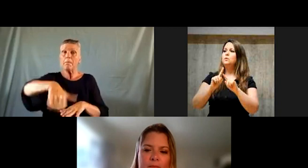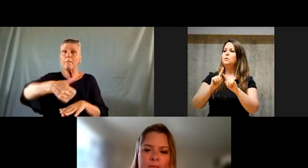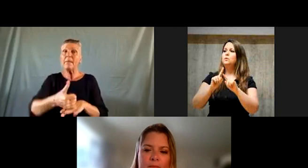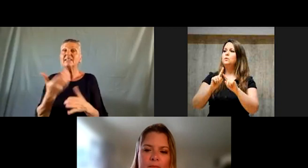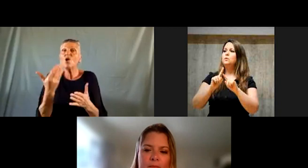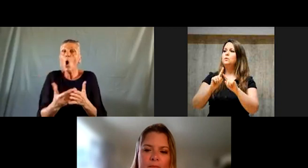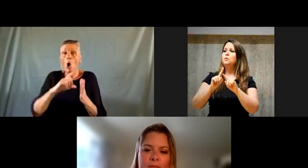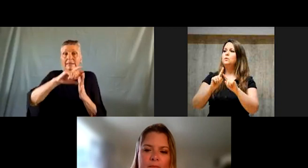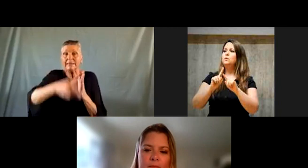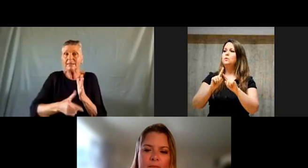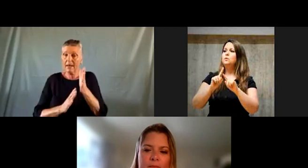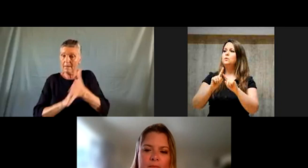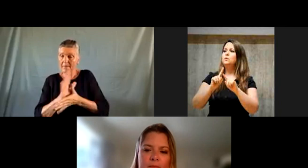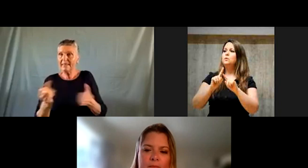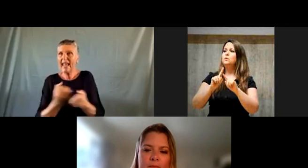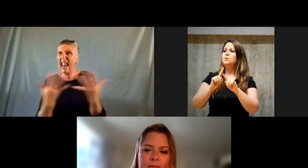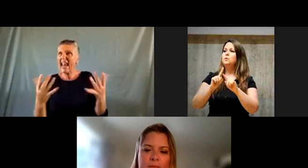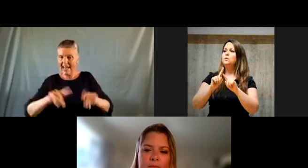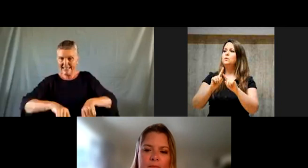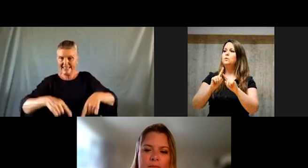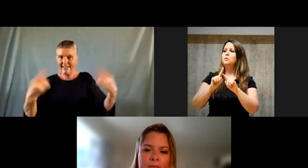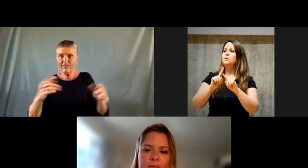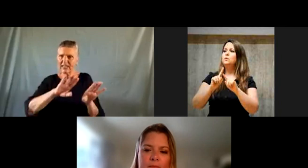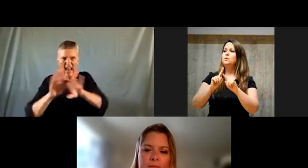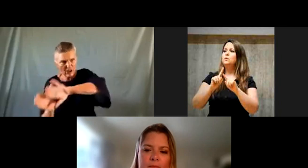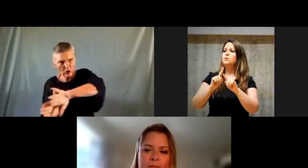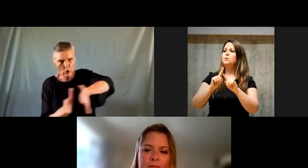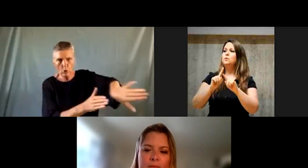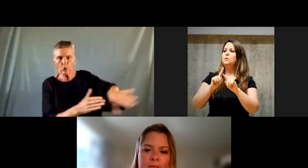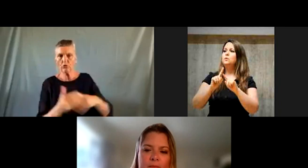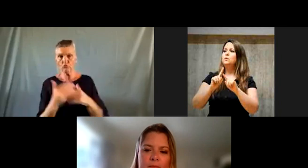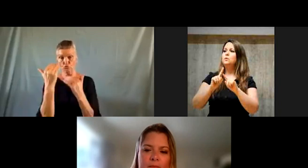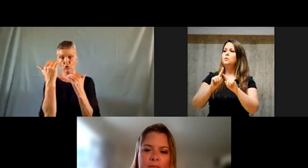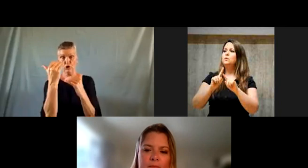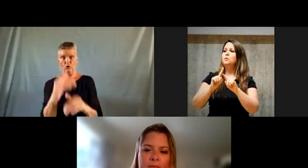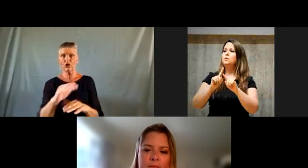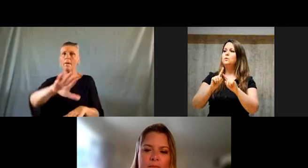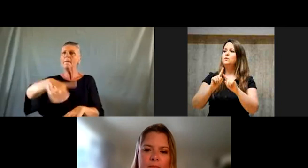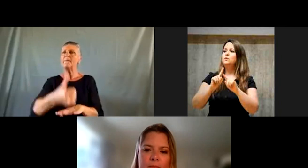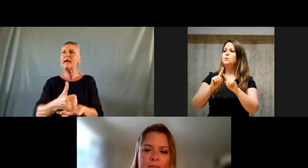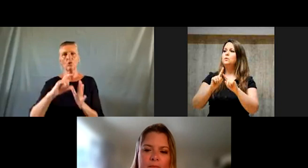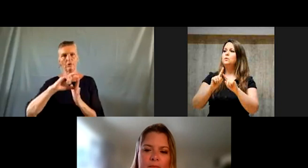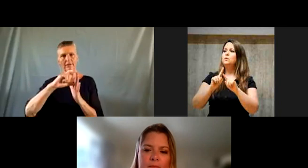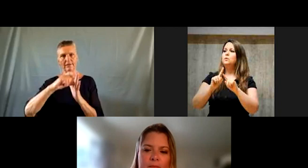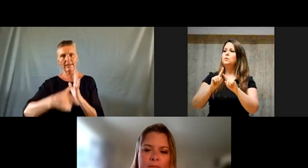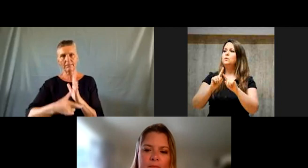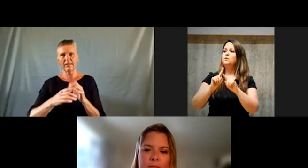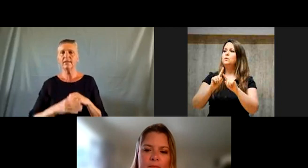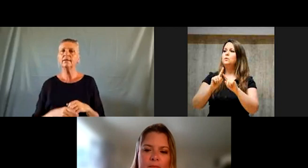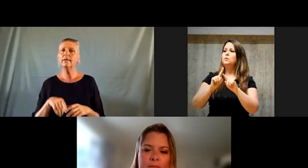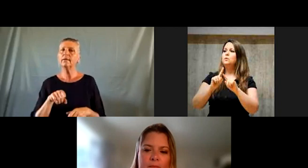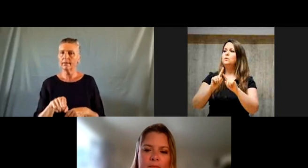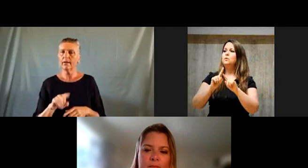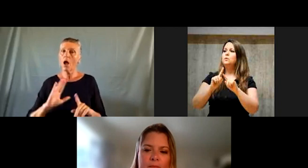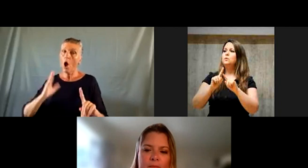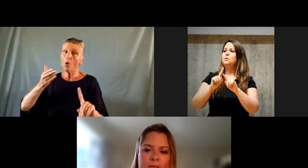disability means any distinction, exclusion, or restriction on the basis of disability, which has the purpose